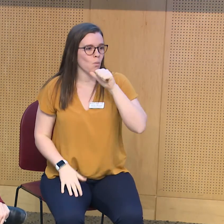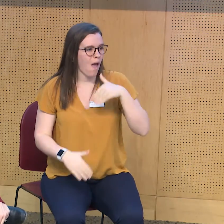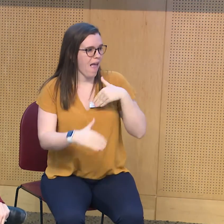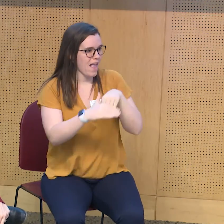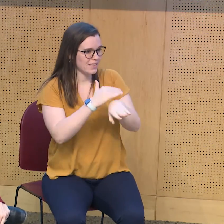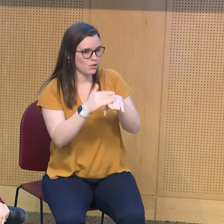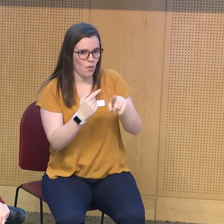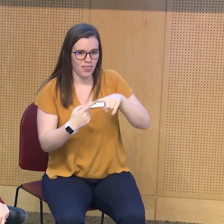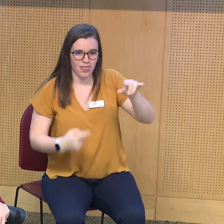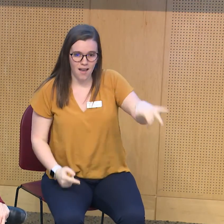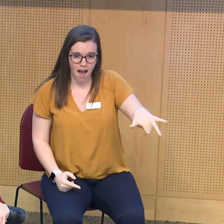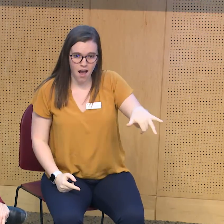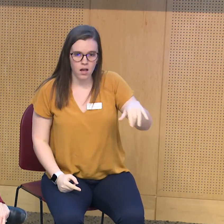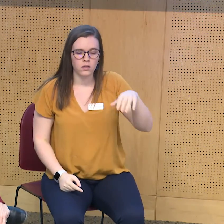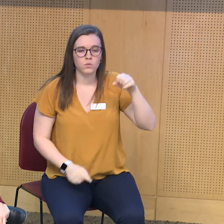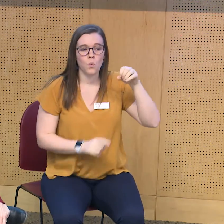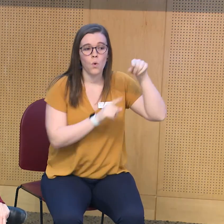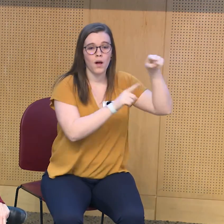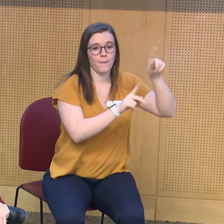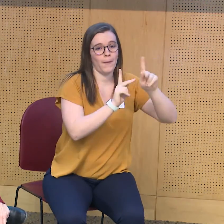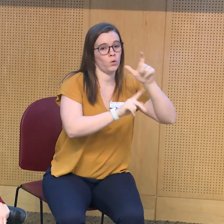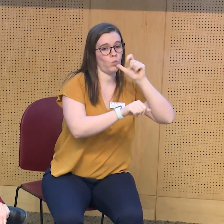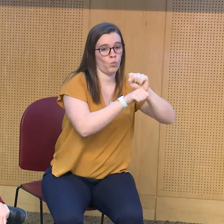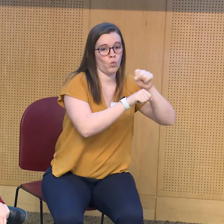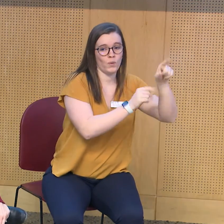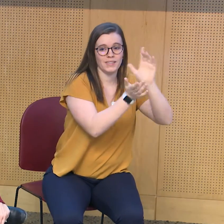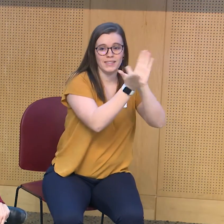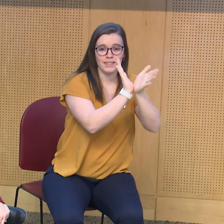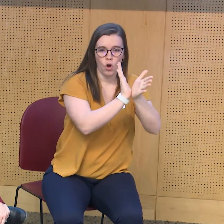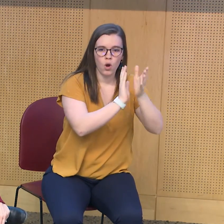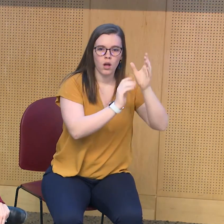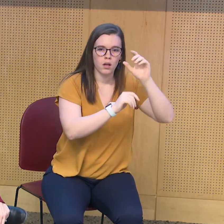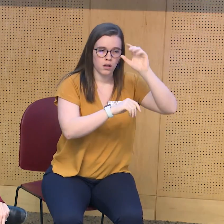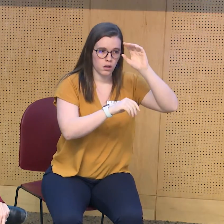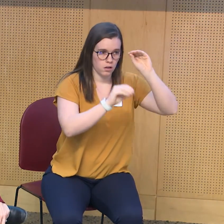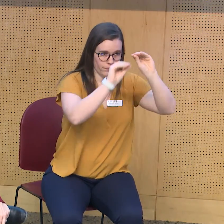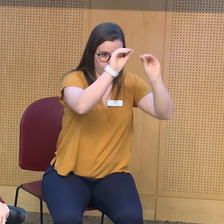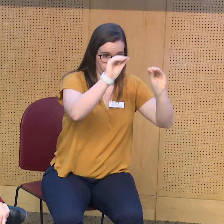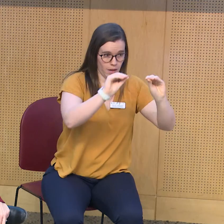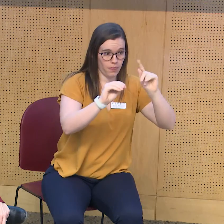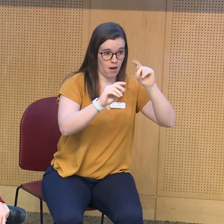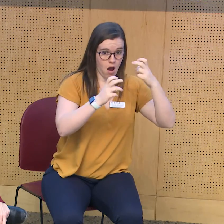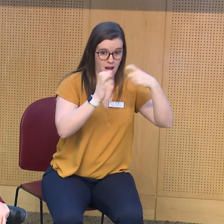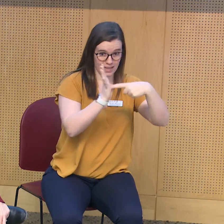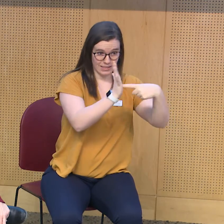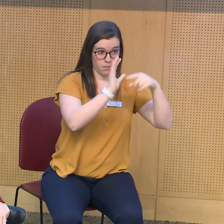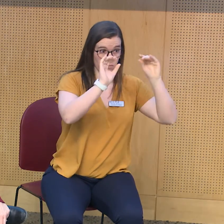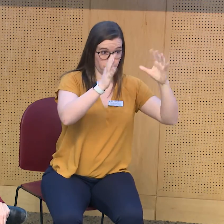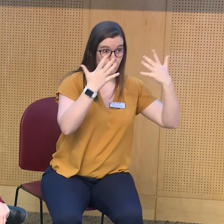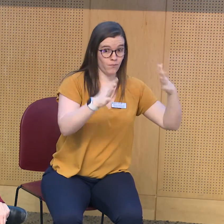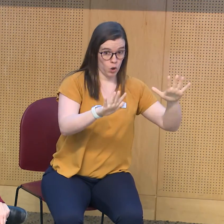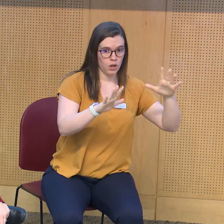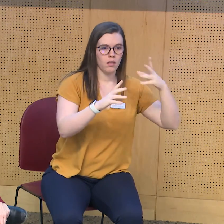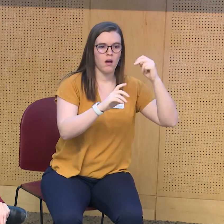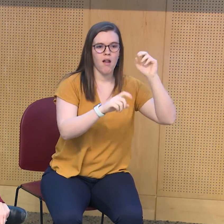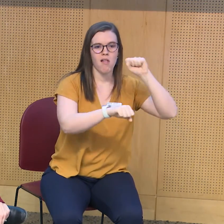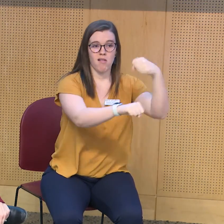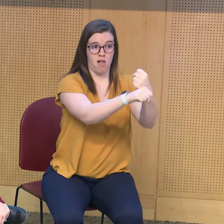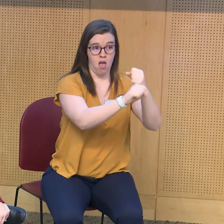have access to the Dyer Arts Center. But those of us who work there, after the exhibit is taken down, you'll